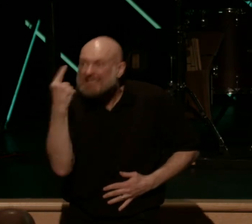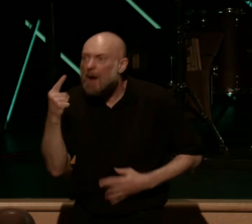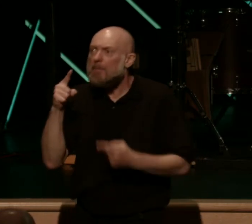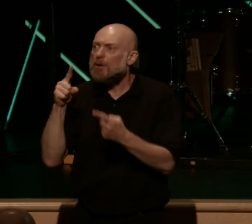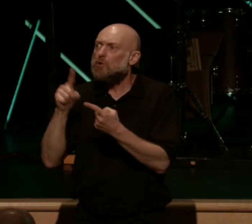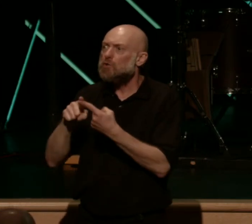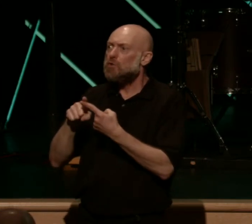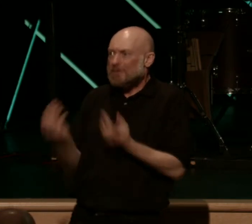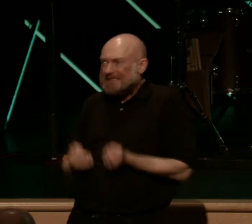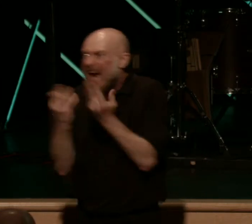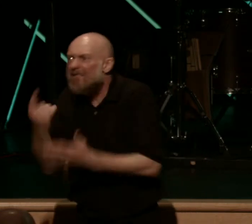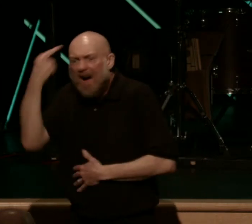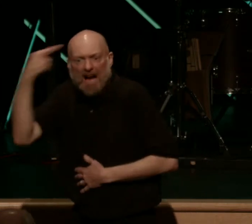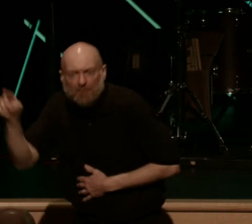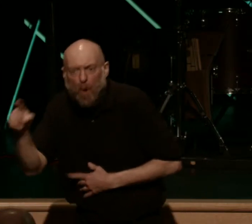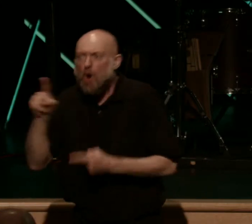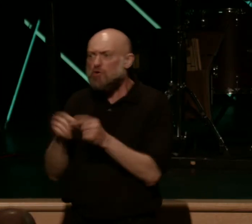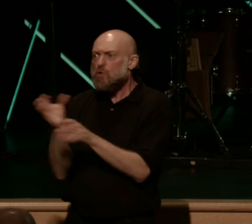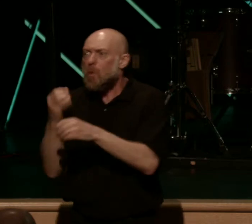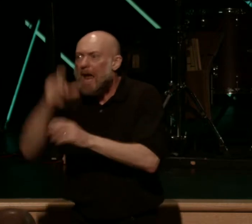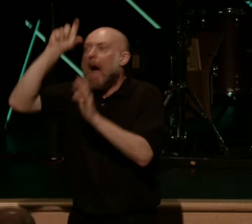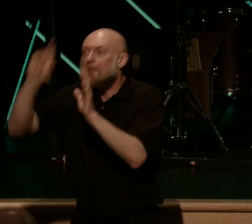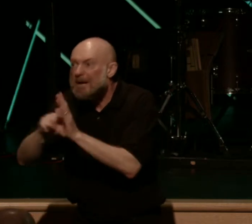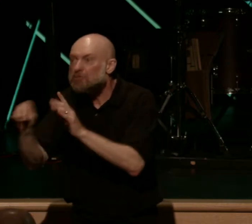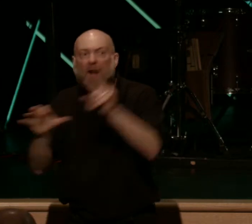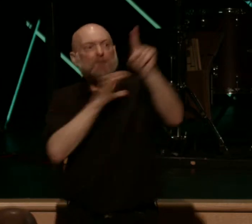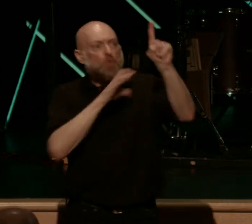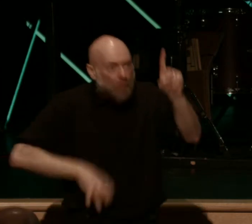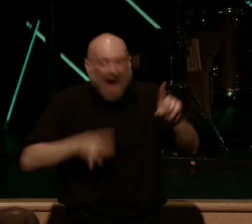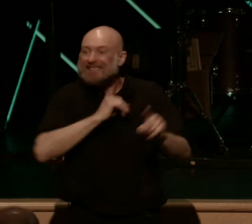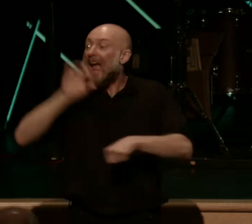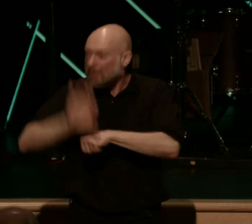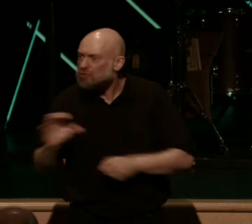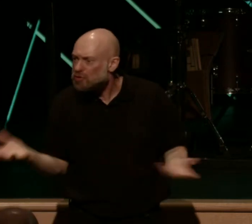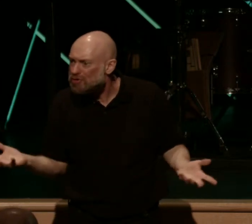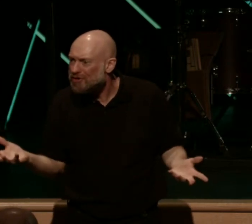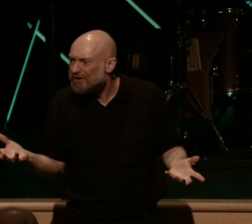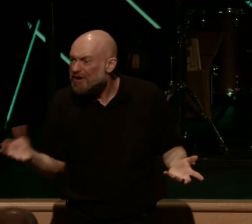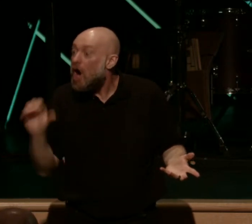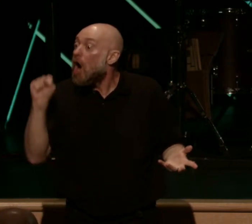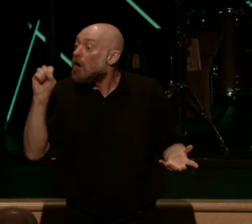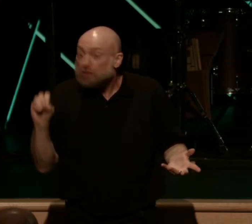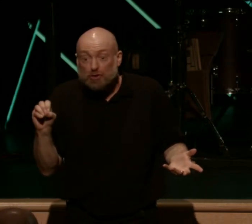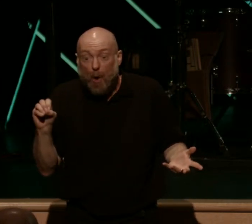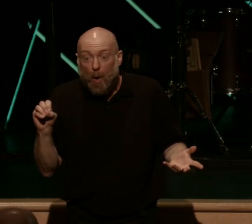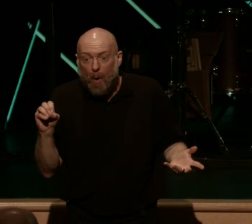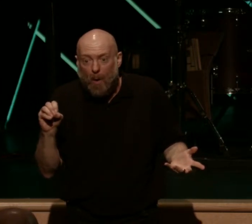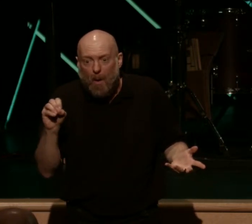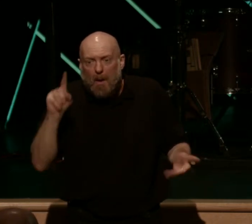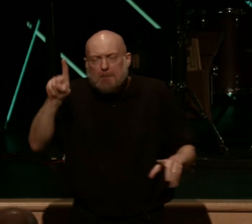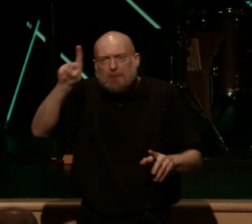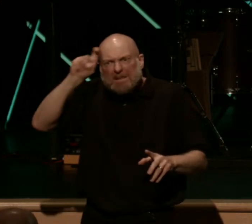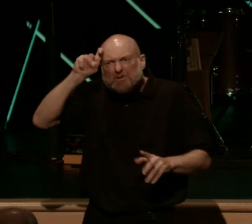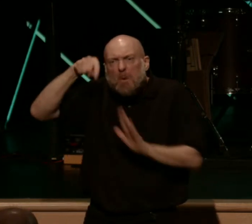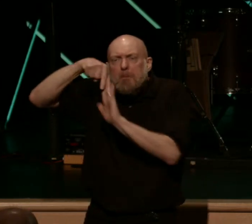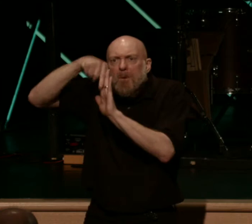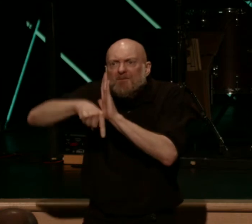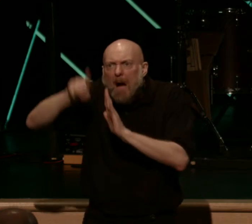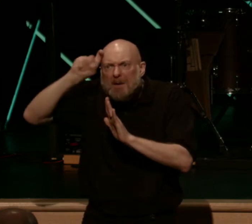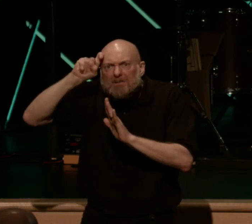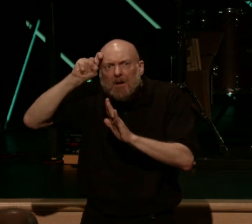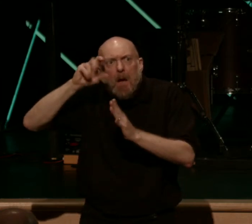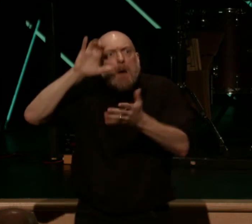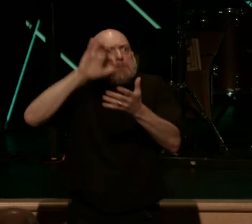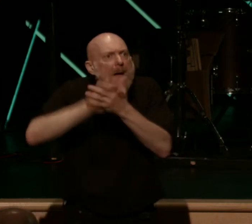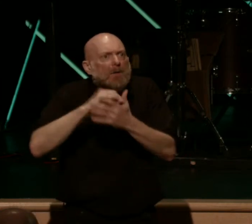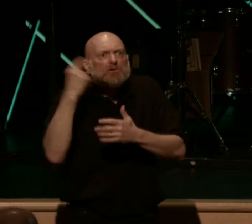to sacrifice for, to create a picture of Christ and the church. And so Paul's like, this mystery is profound. This is what marriage has